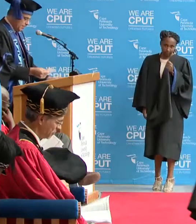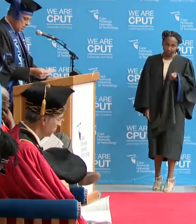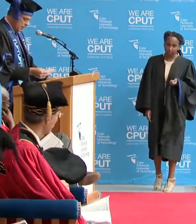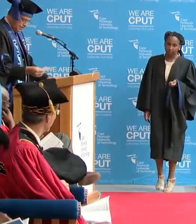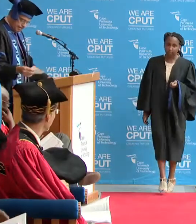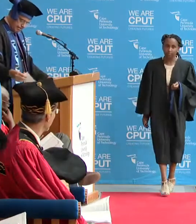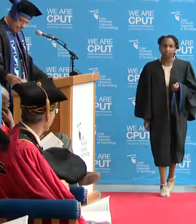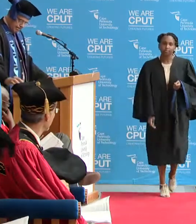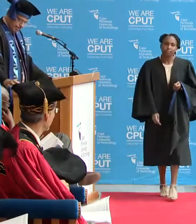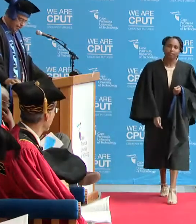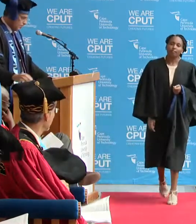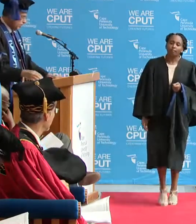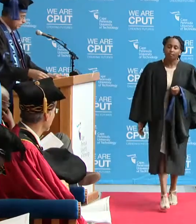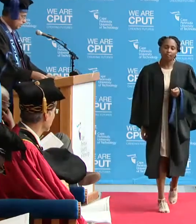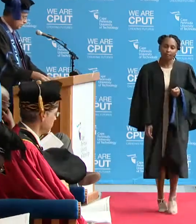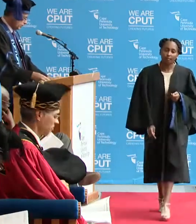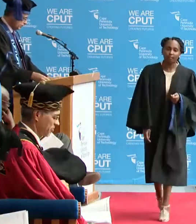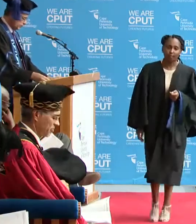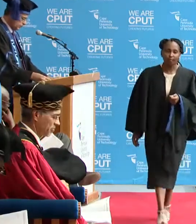Amanda Morgan.